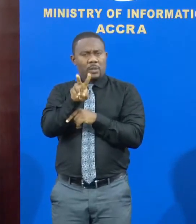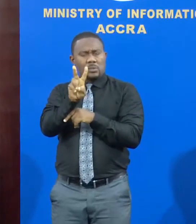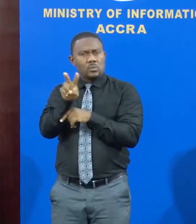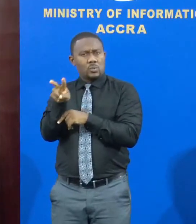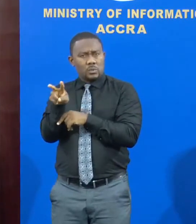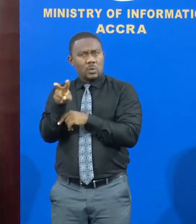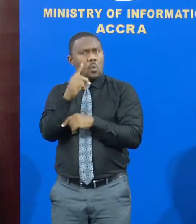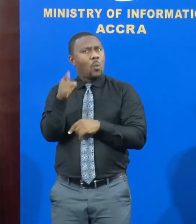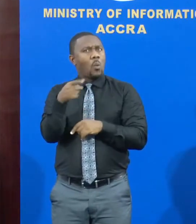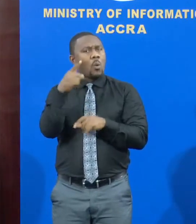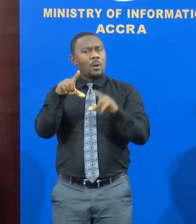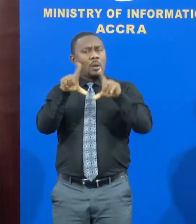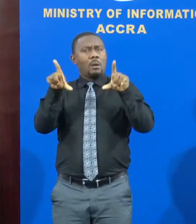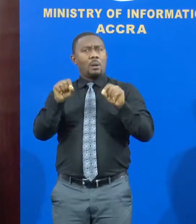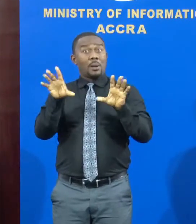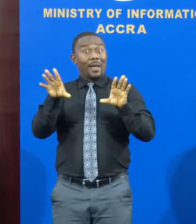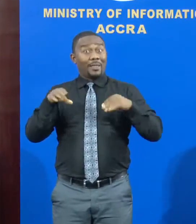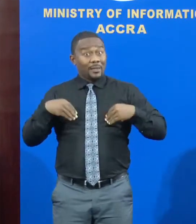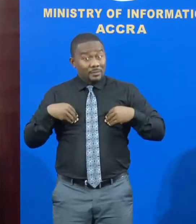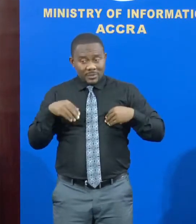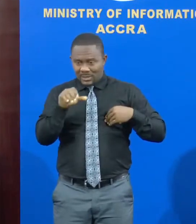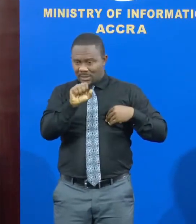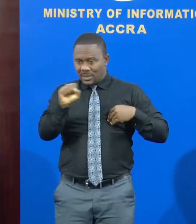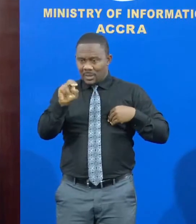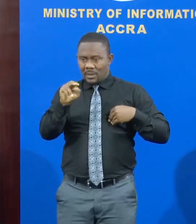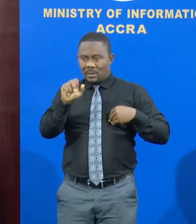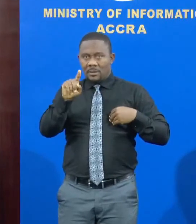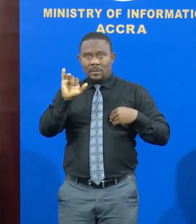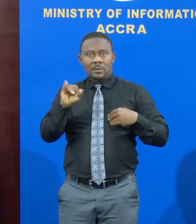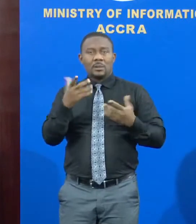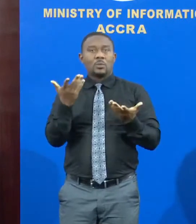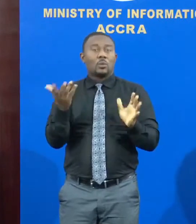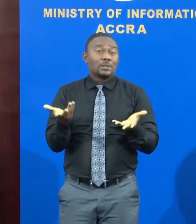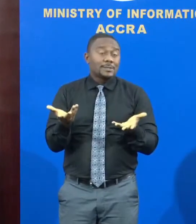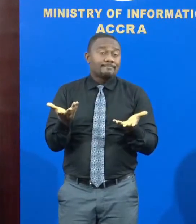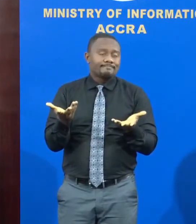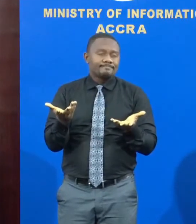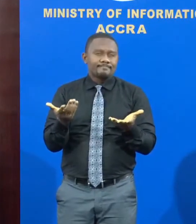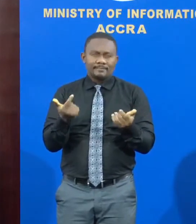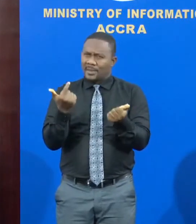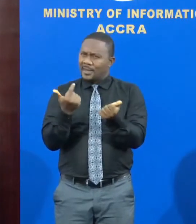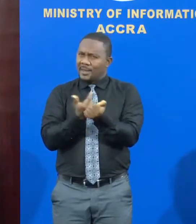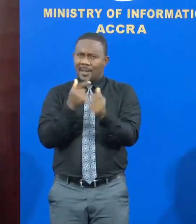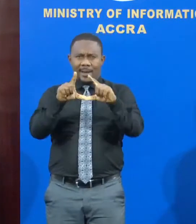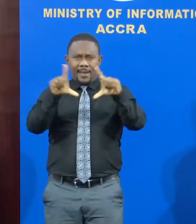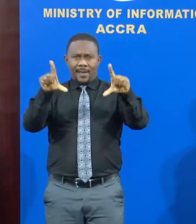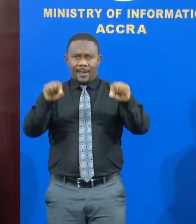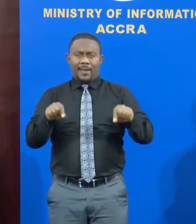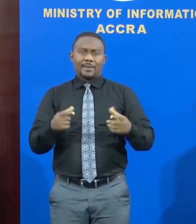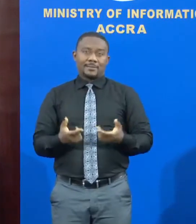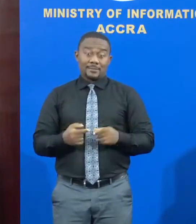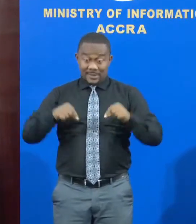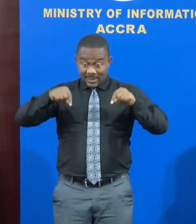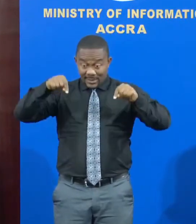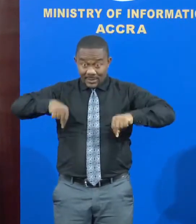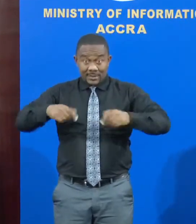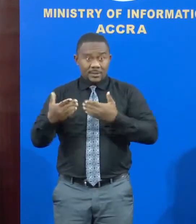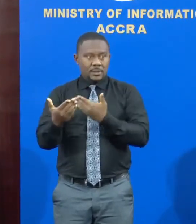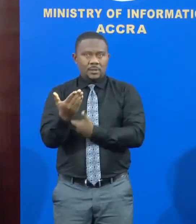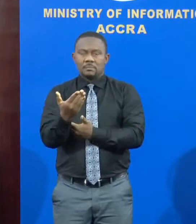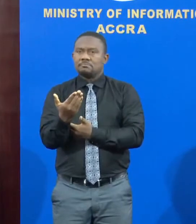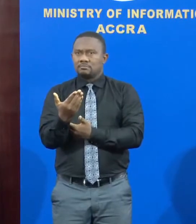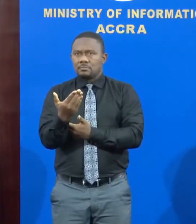January 2022, the only card that will be accepted on the SNIT scheme will be the Ghana card. This morning, we are honored to have the heads of